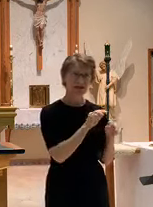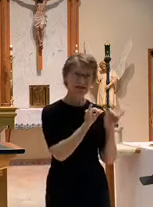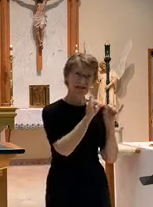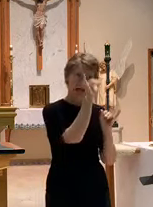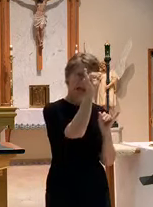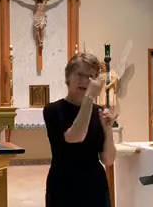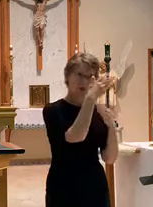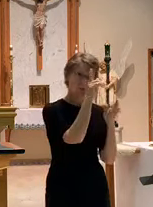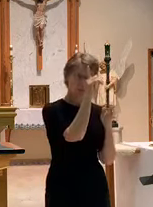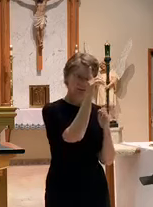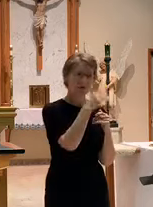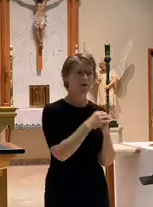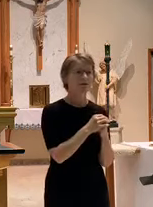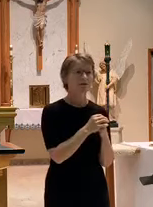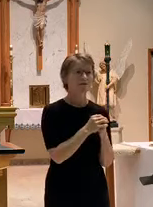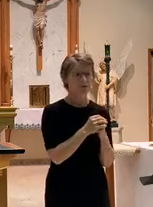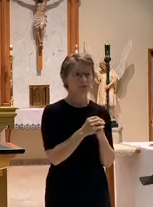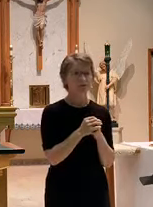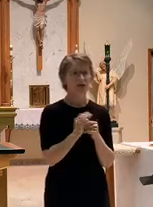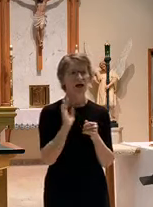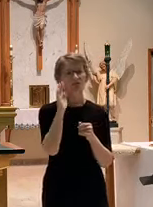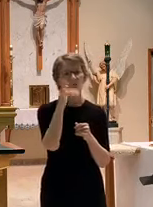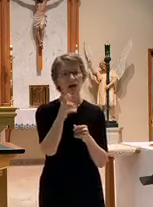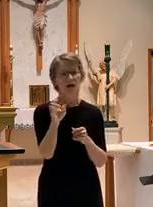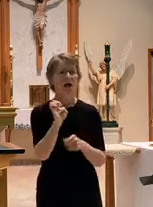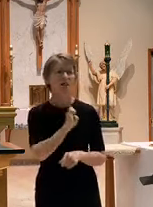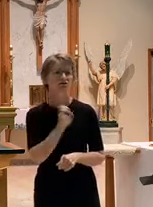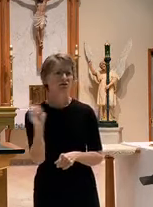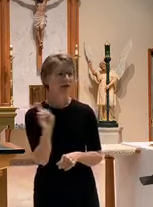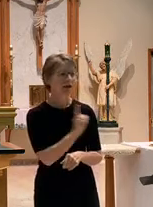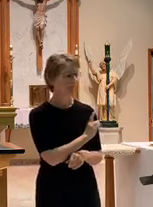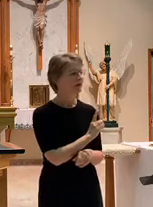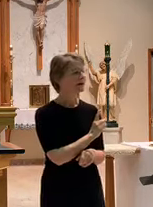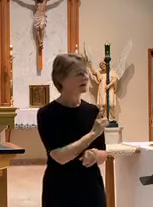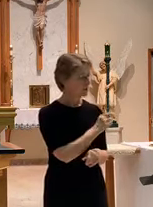Sometime later, Elisha arrived and stayed in the room overnight.